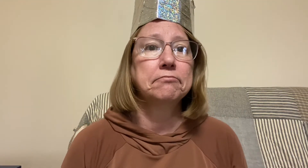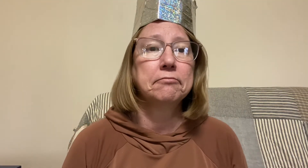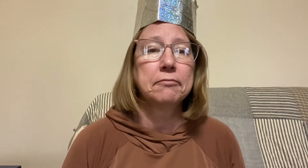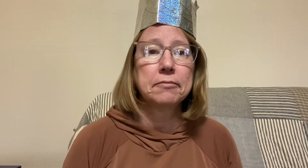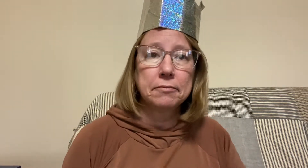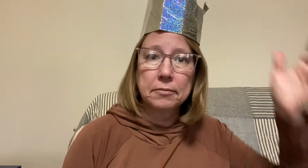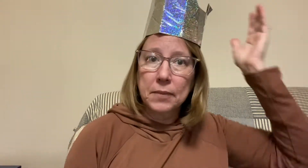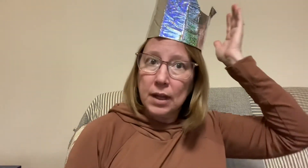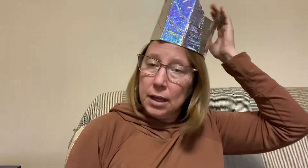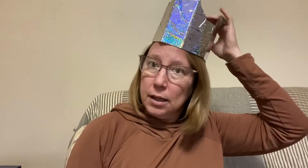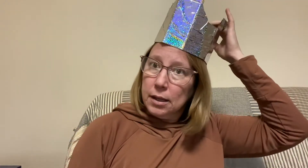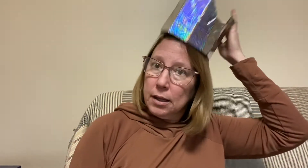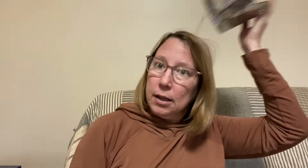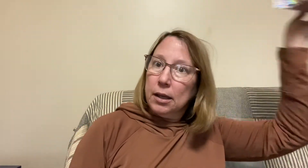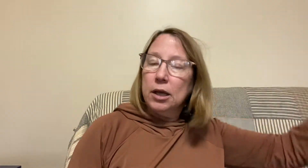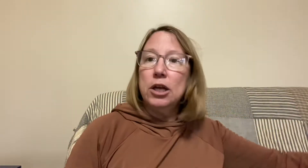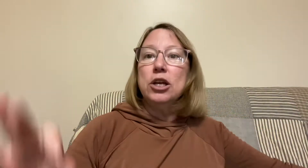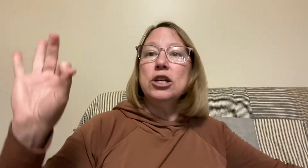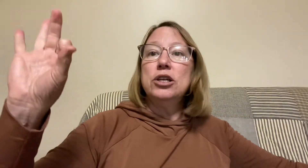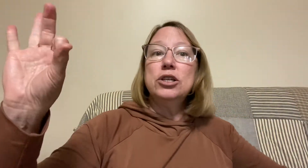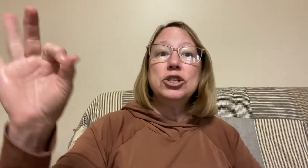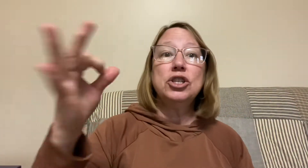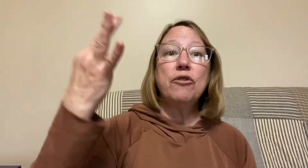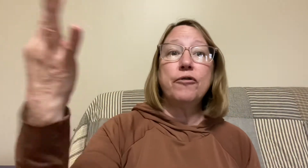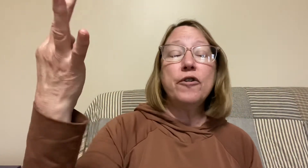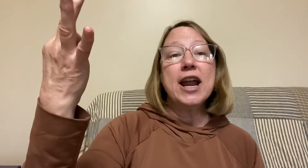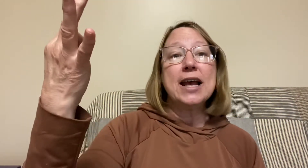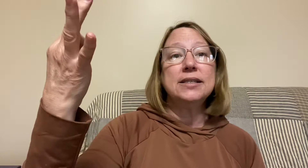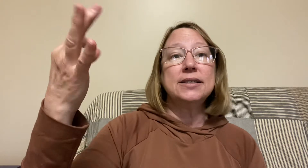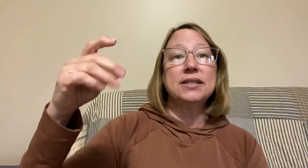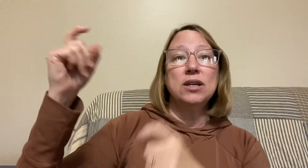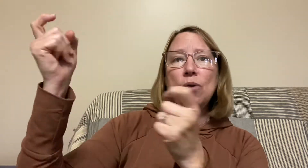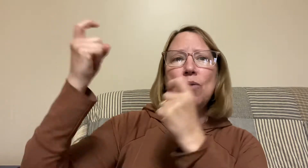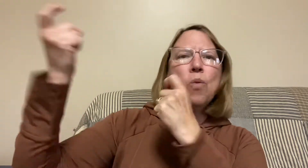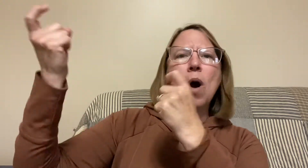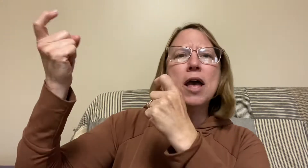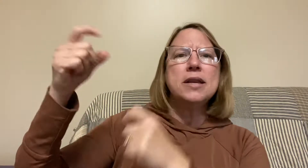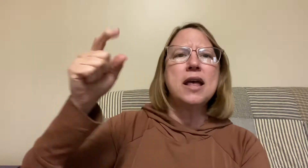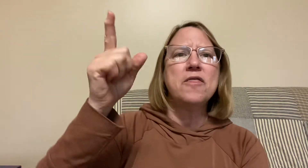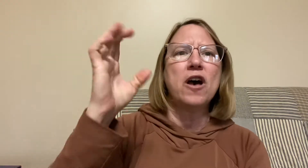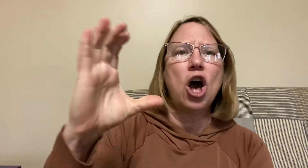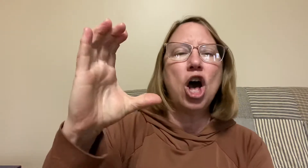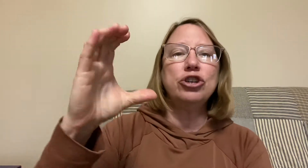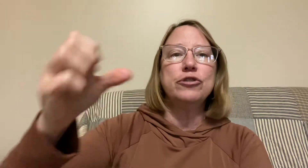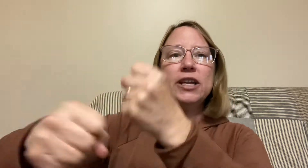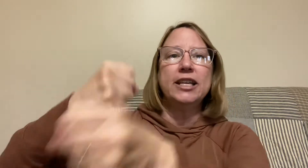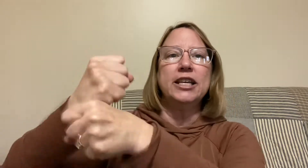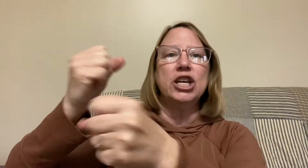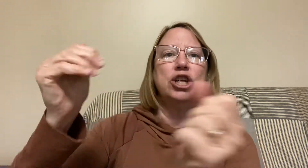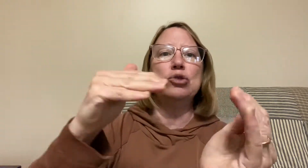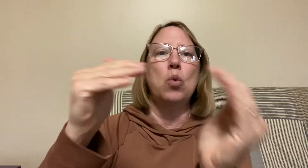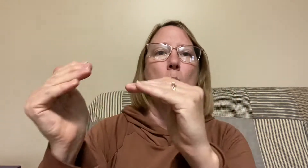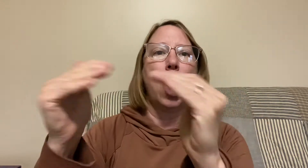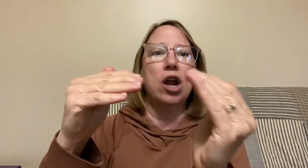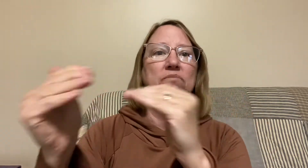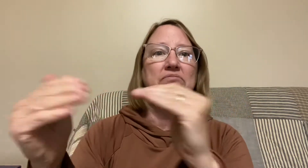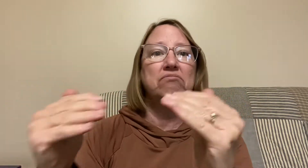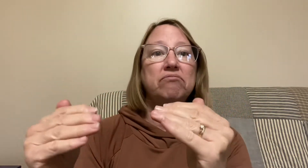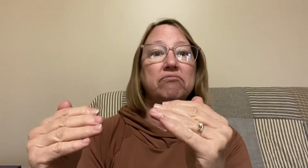People fought and they died for their king and